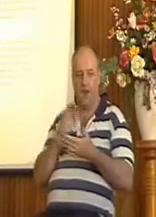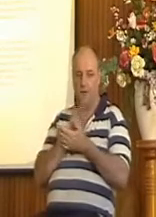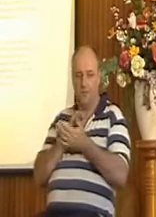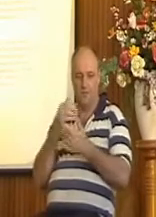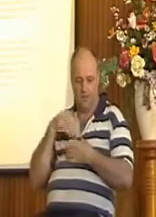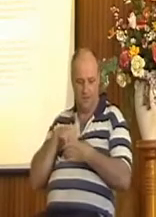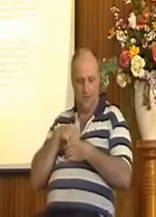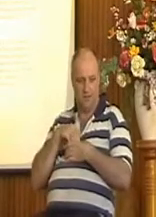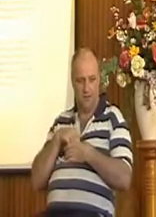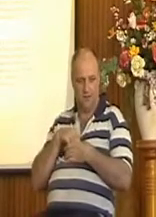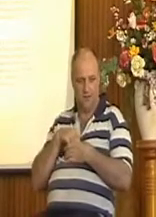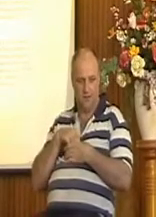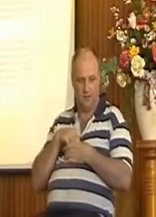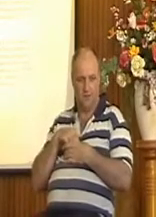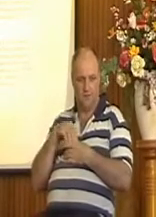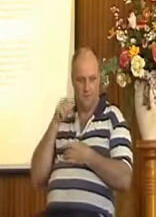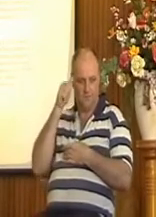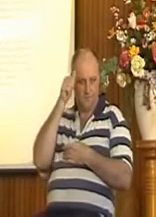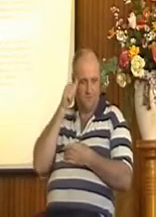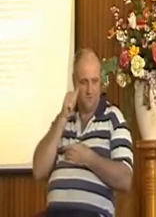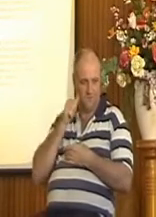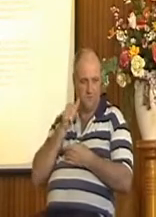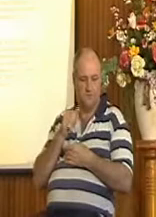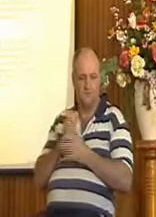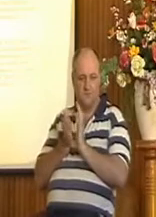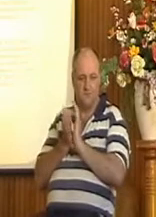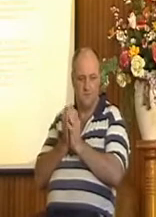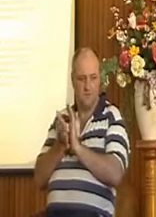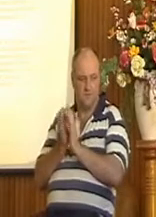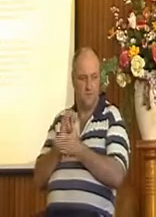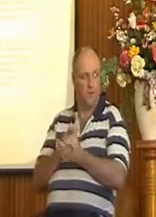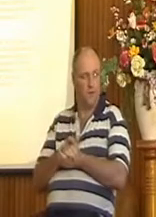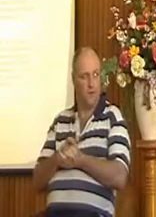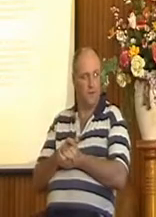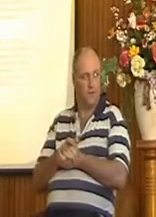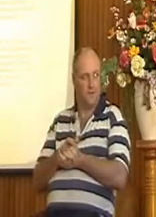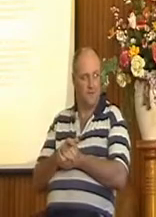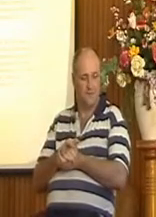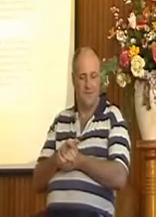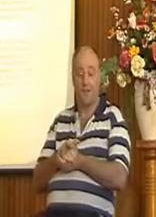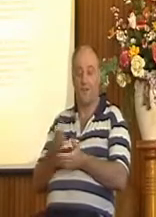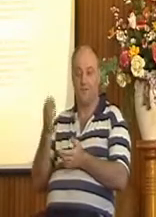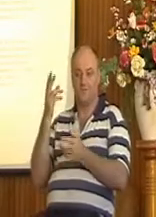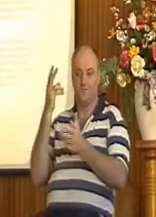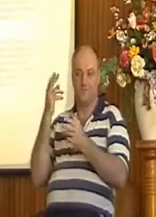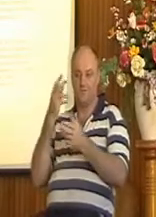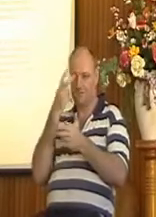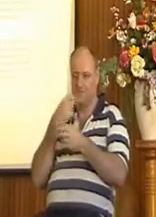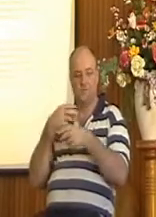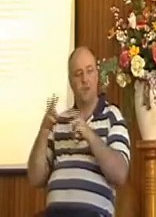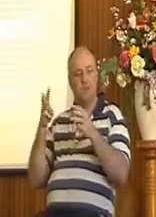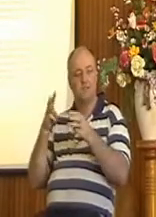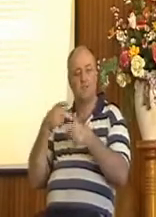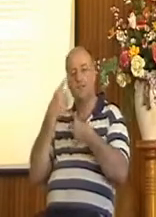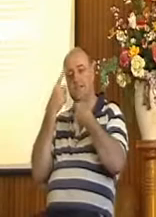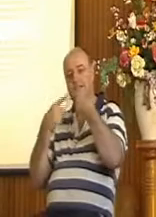Dora's holiday. With music, and dancing, and poetry. poetry, not much